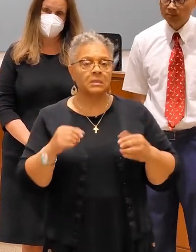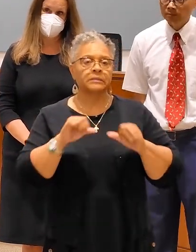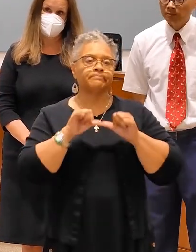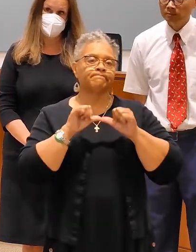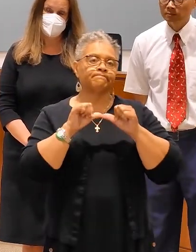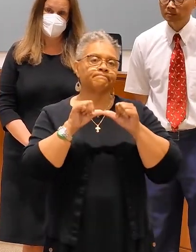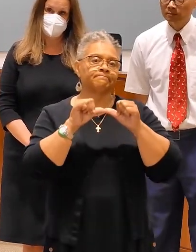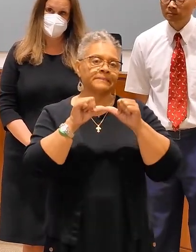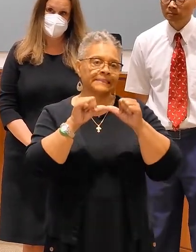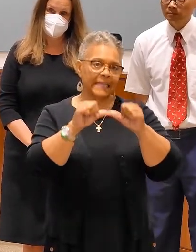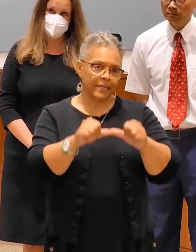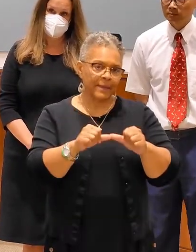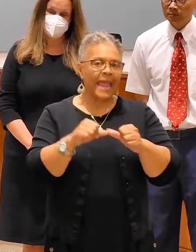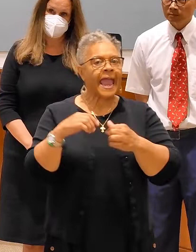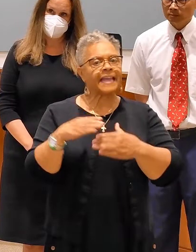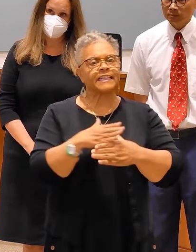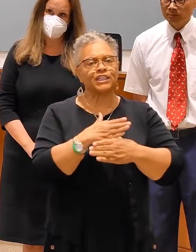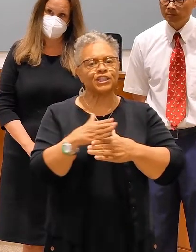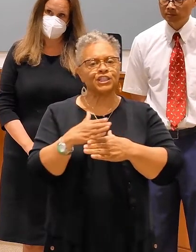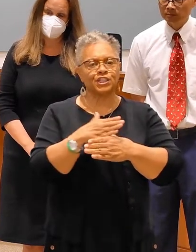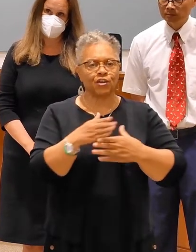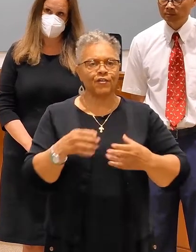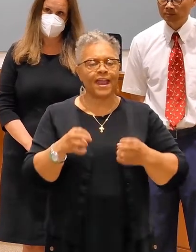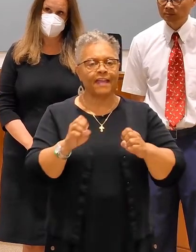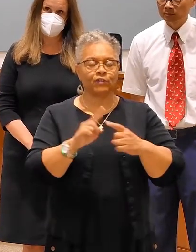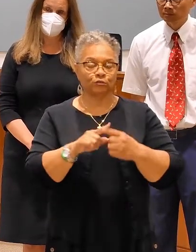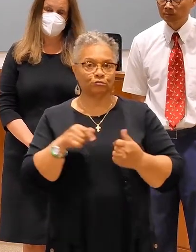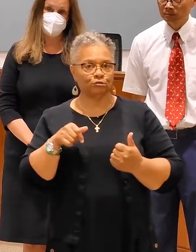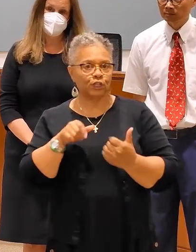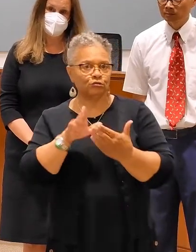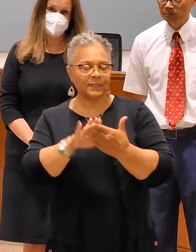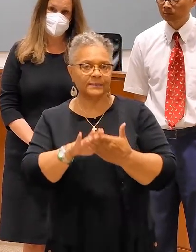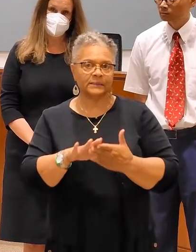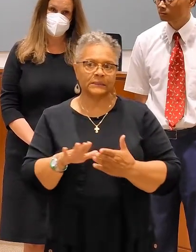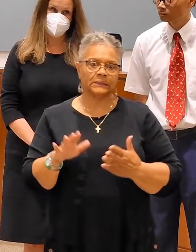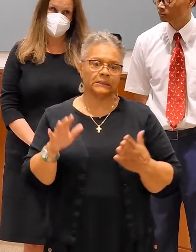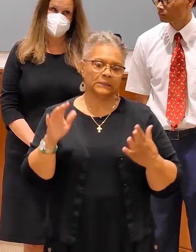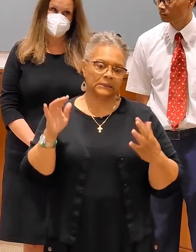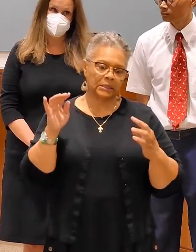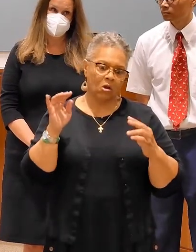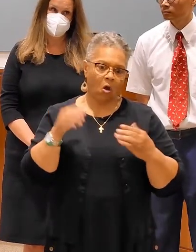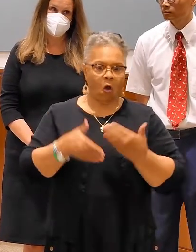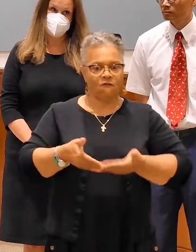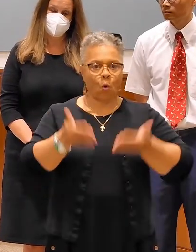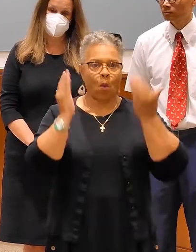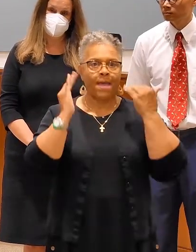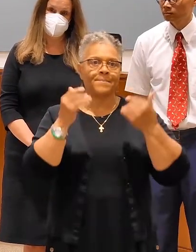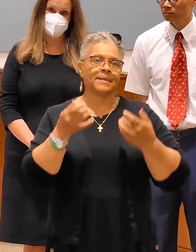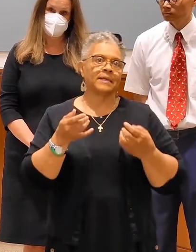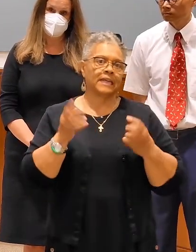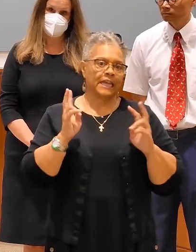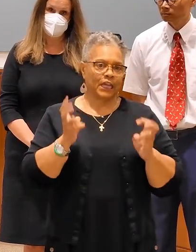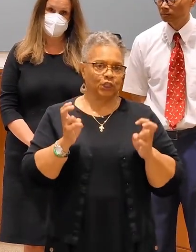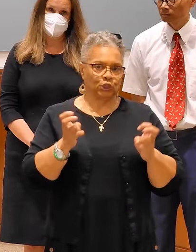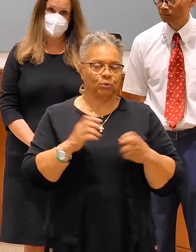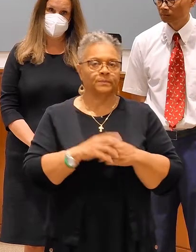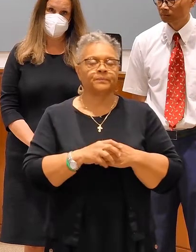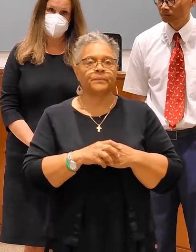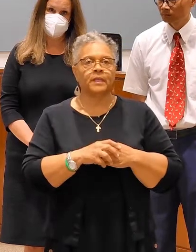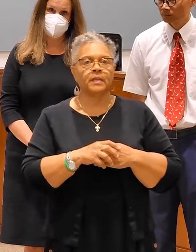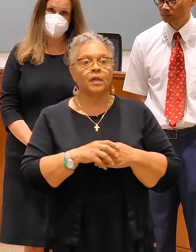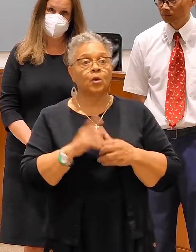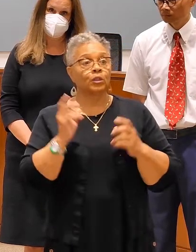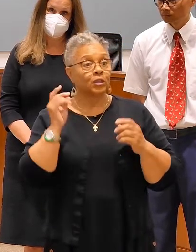sustainable and a shared effort to address this glaring financial issue. We took immediate action